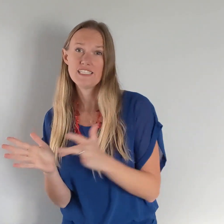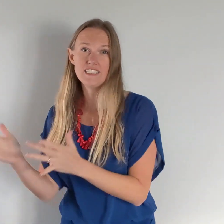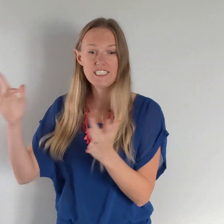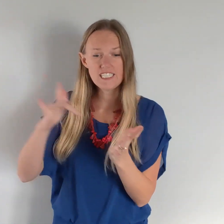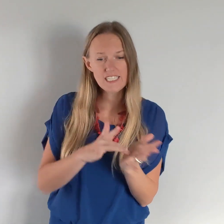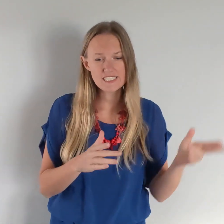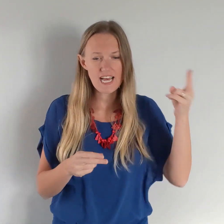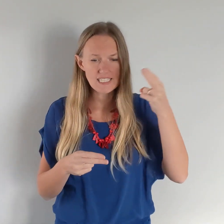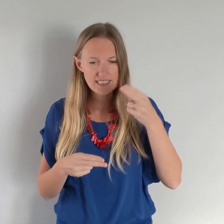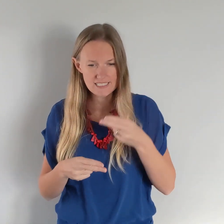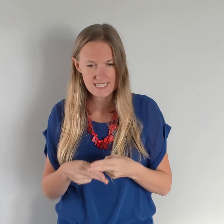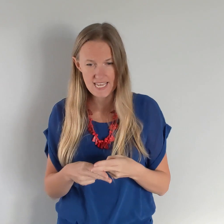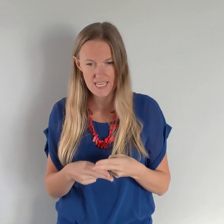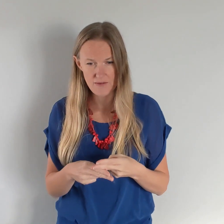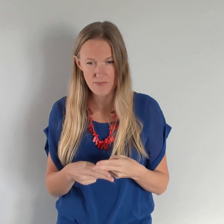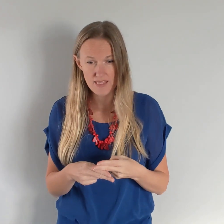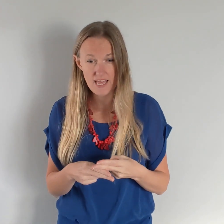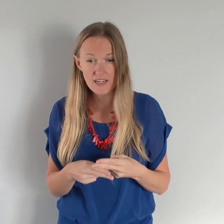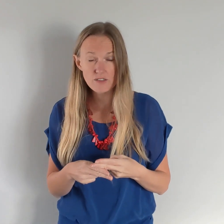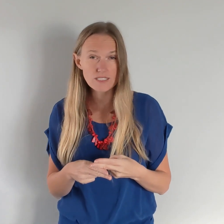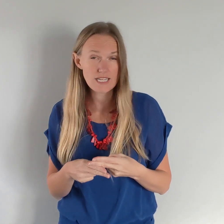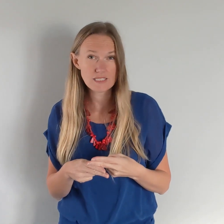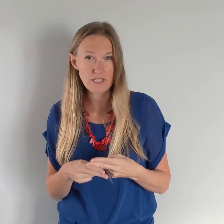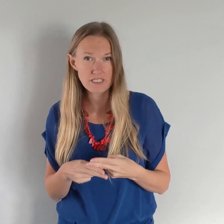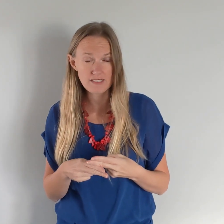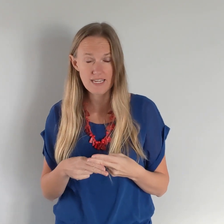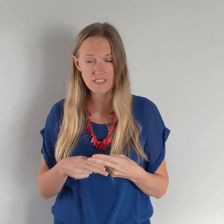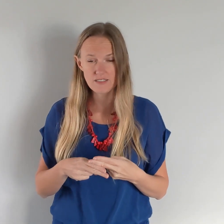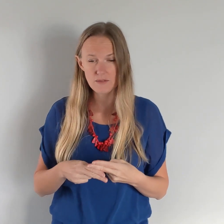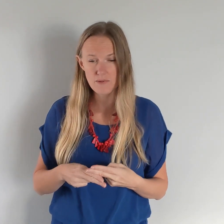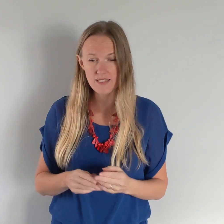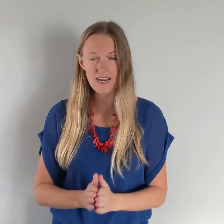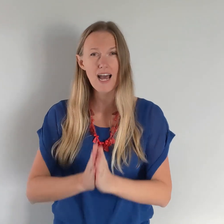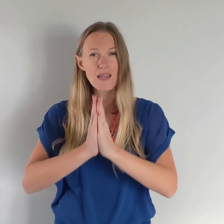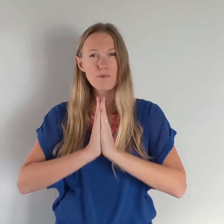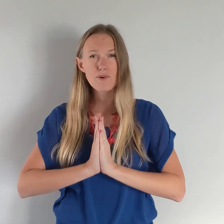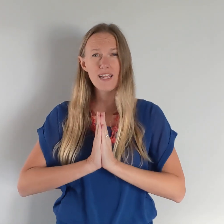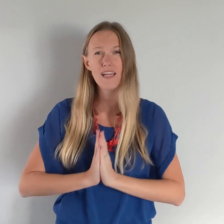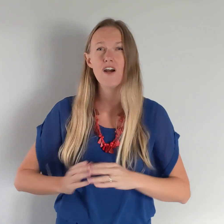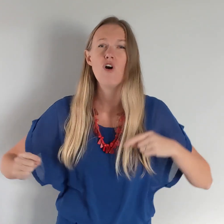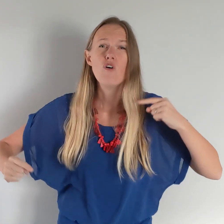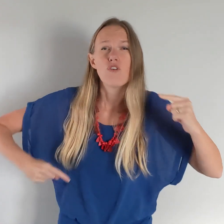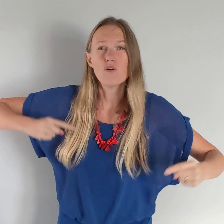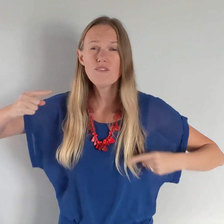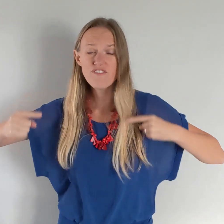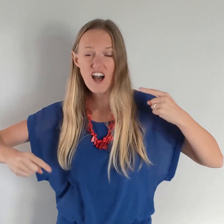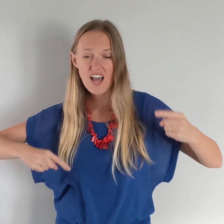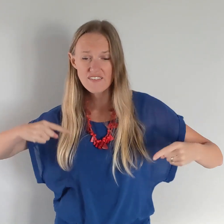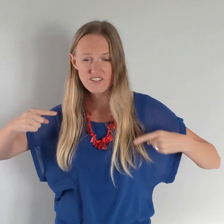in Jesus' name. And then it goes to that special extra little bit that I pray for